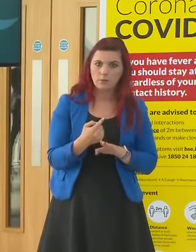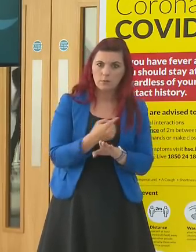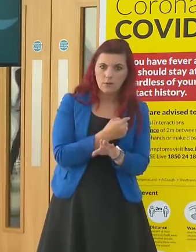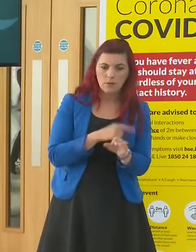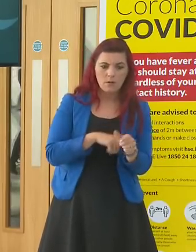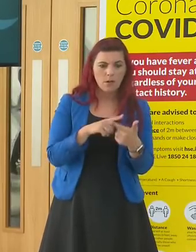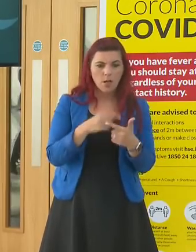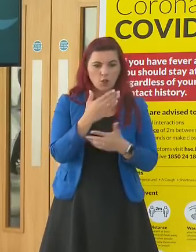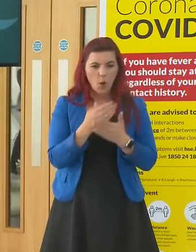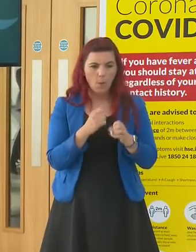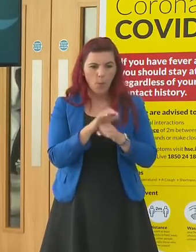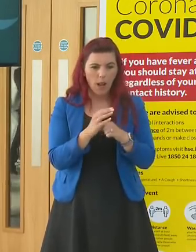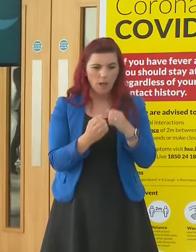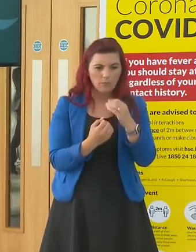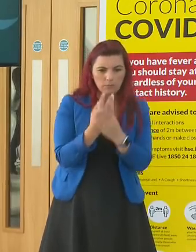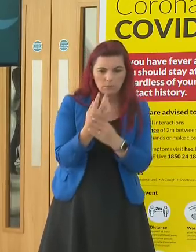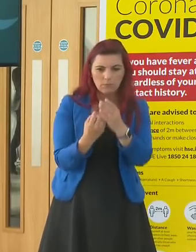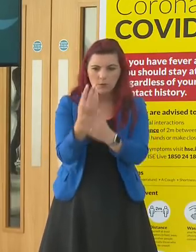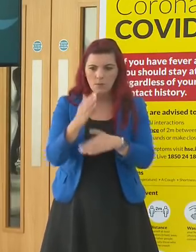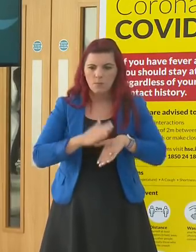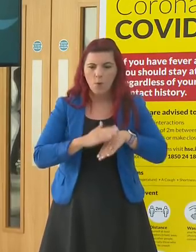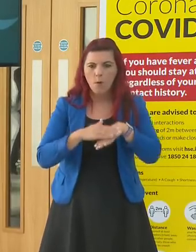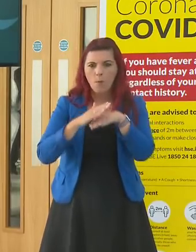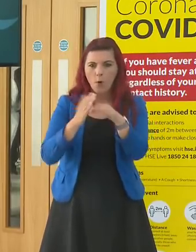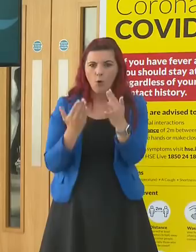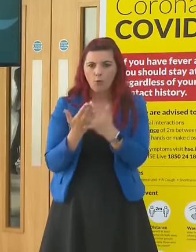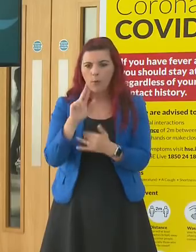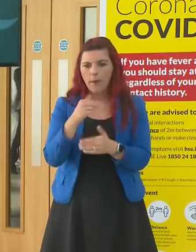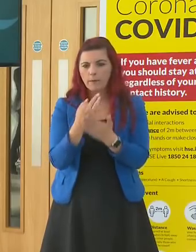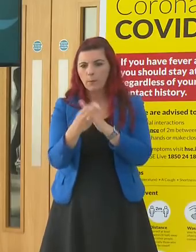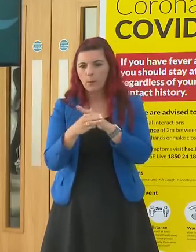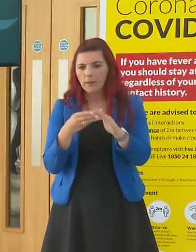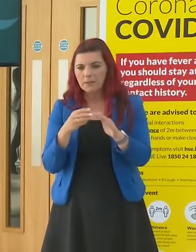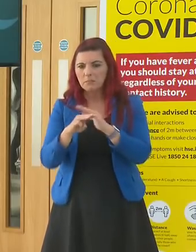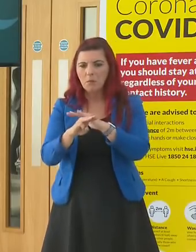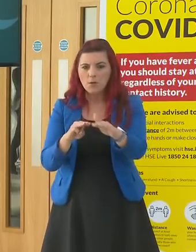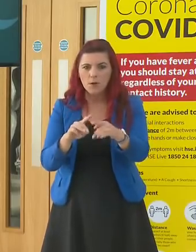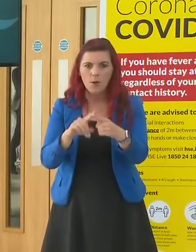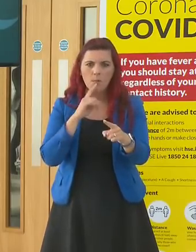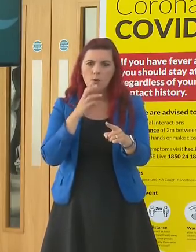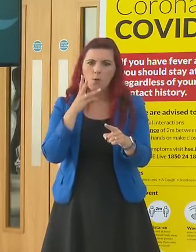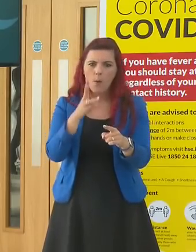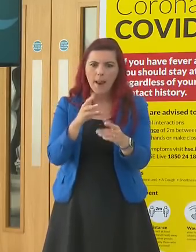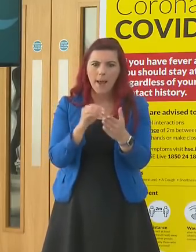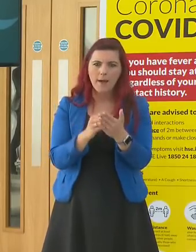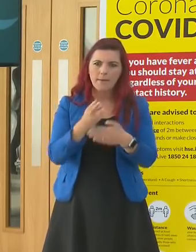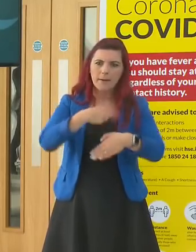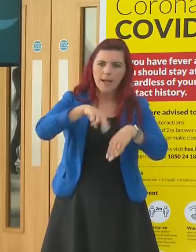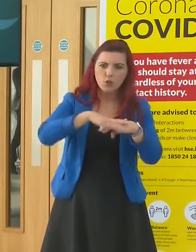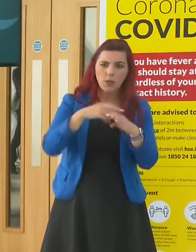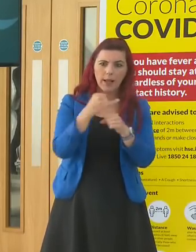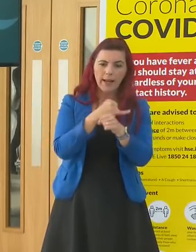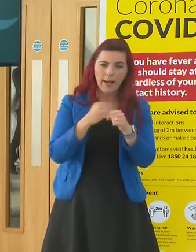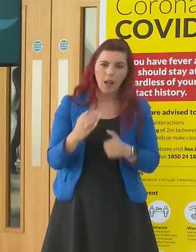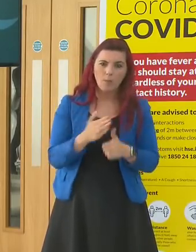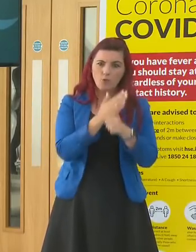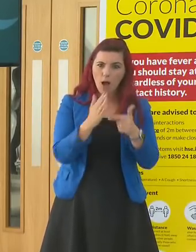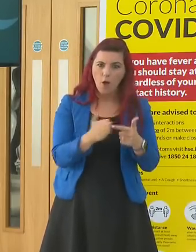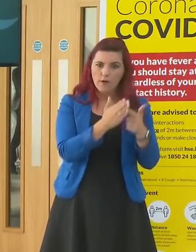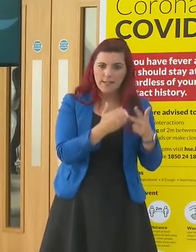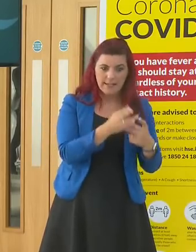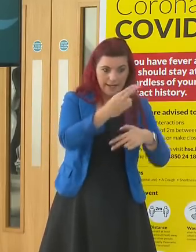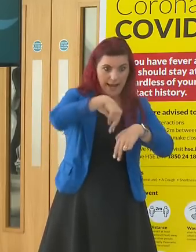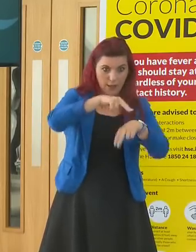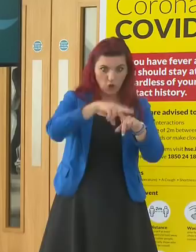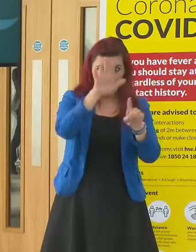evolve as we progress over the coming weeks and months. But it does set out national clinical priorities at national level that we